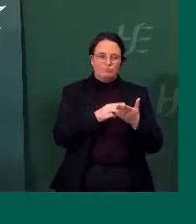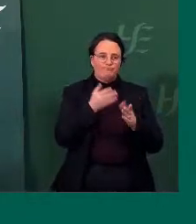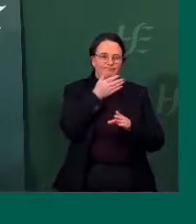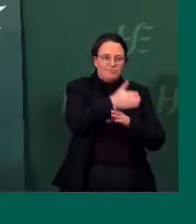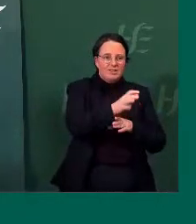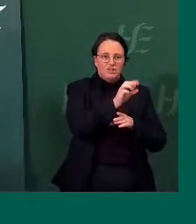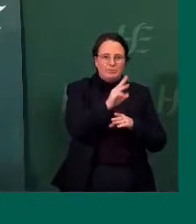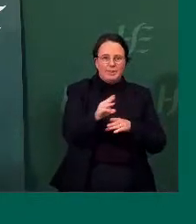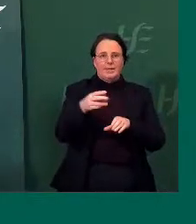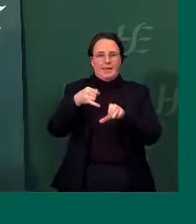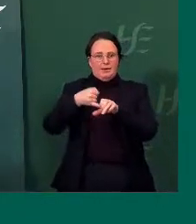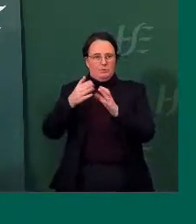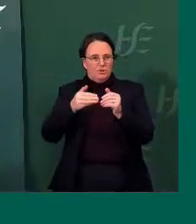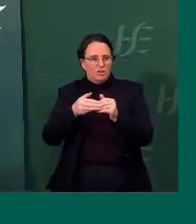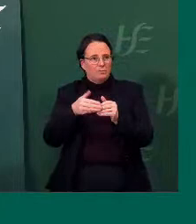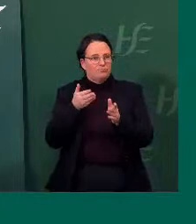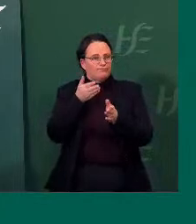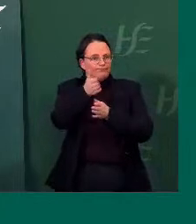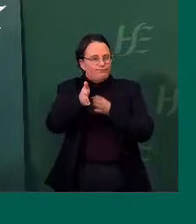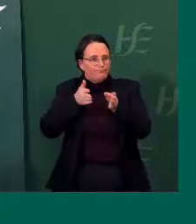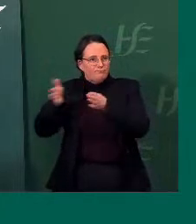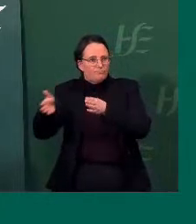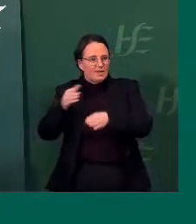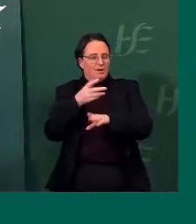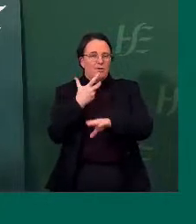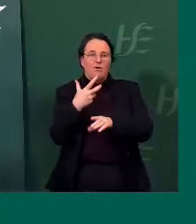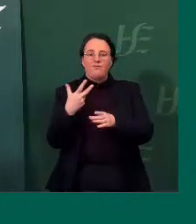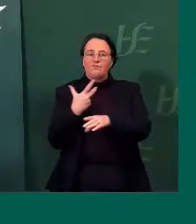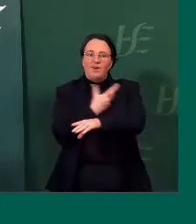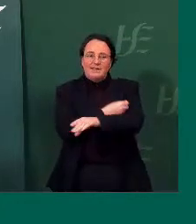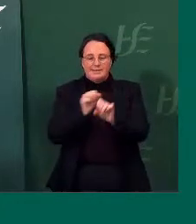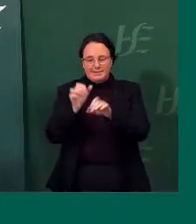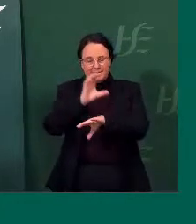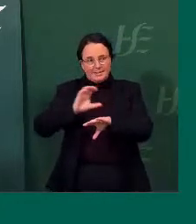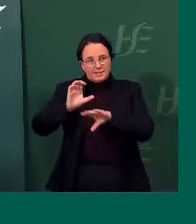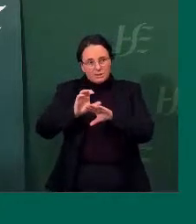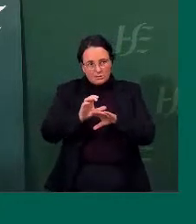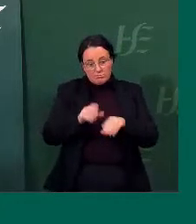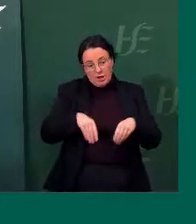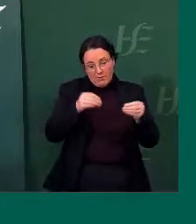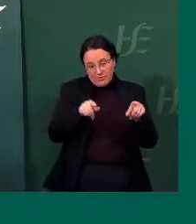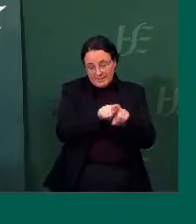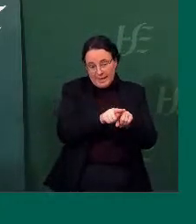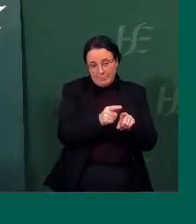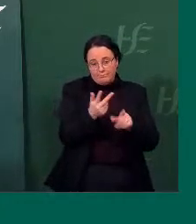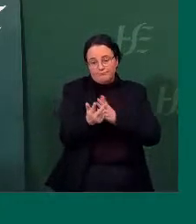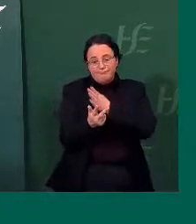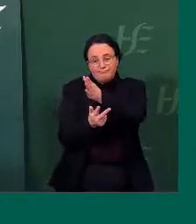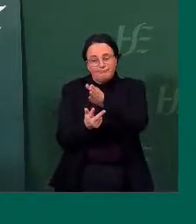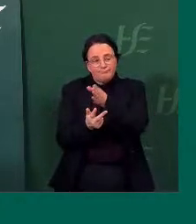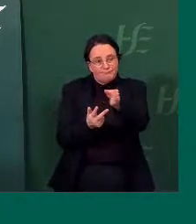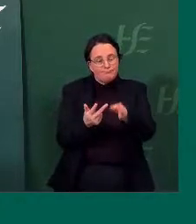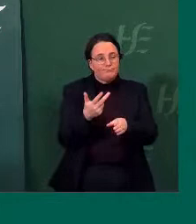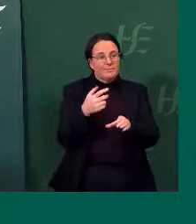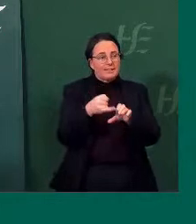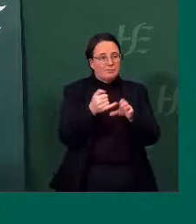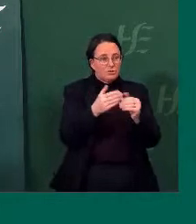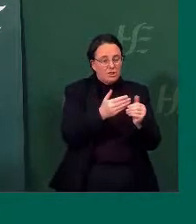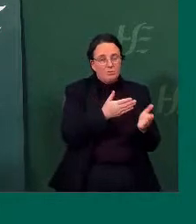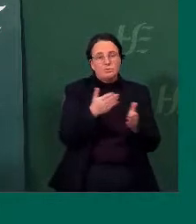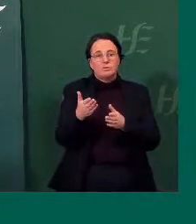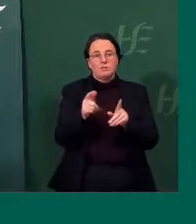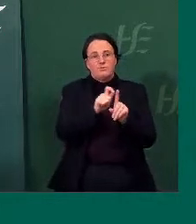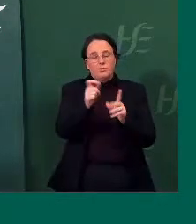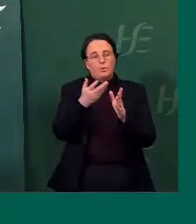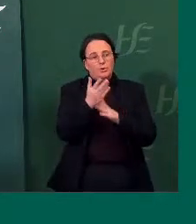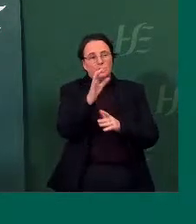used pharmacies, and used our vaccine centres. We continue to offer that to people, whether that's through a pharmacy, referral through a